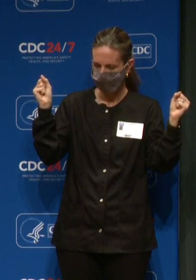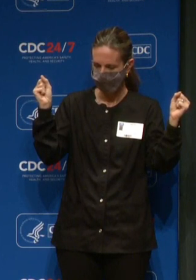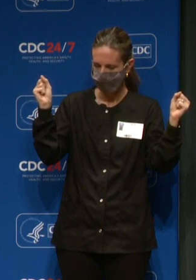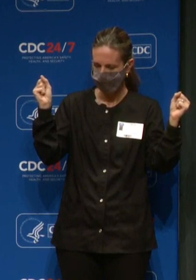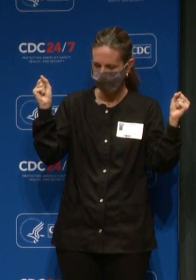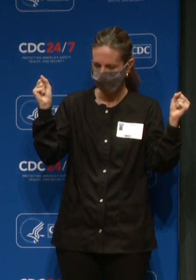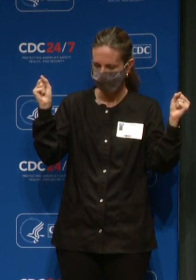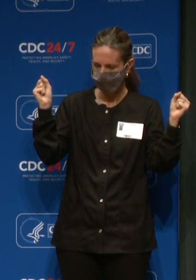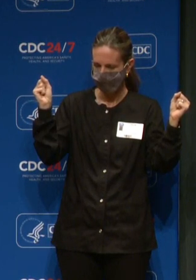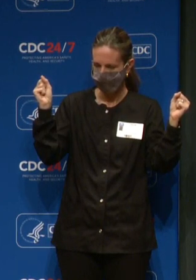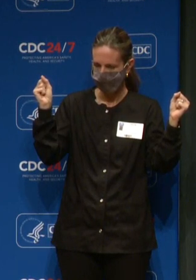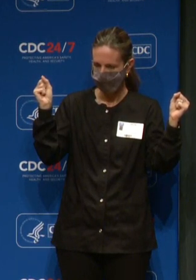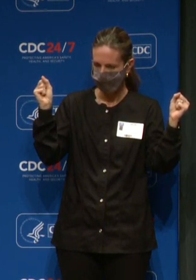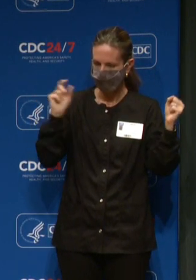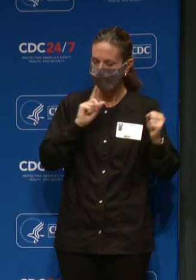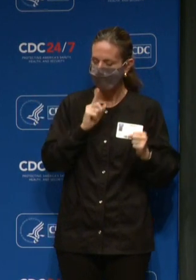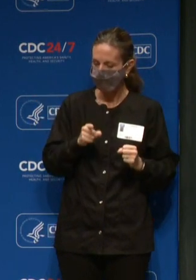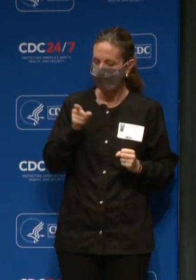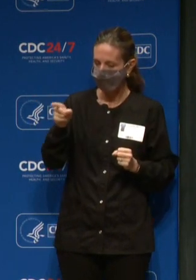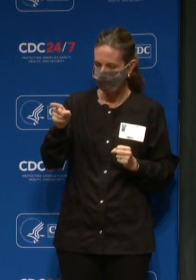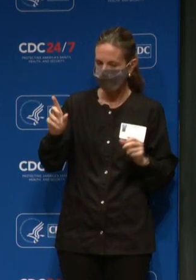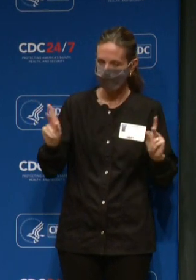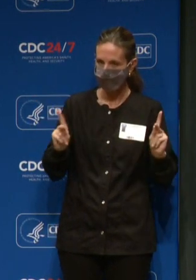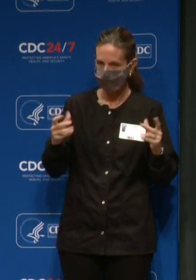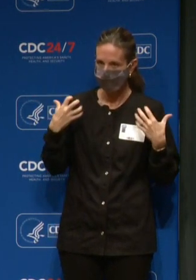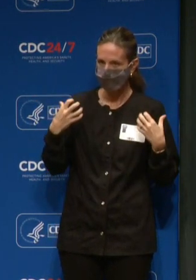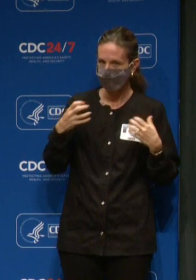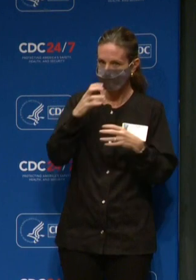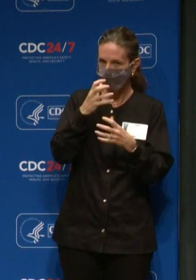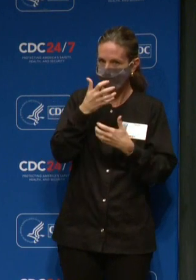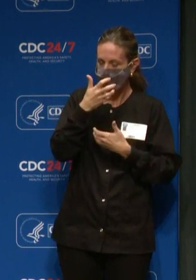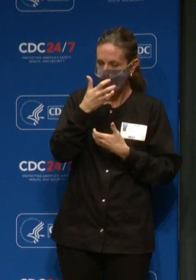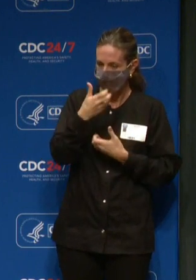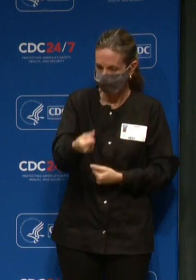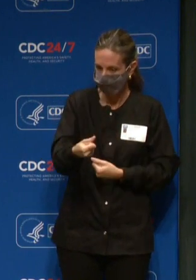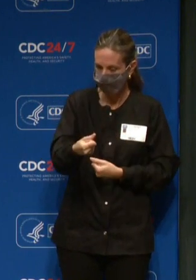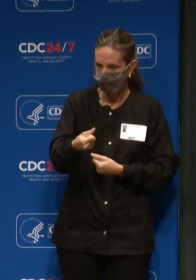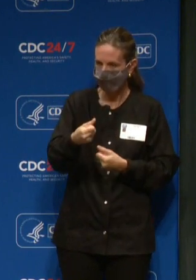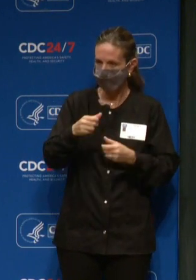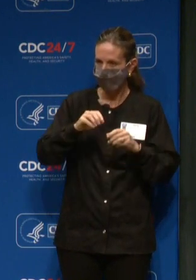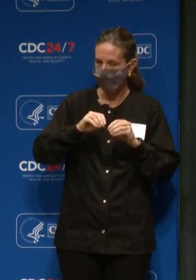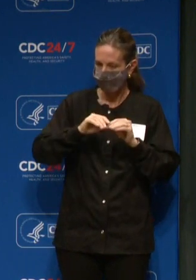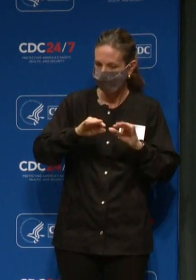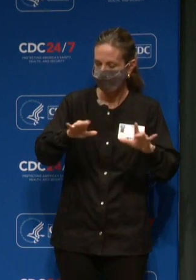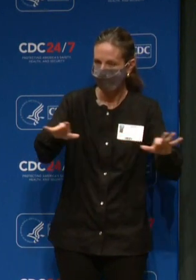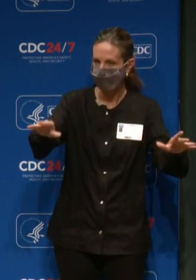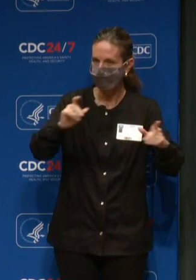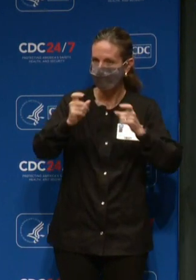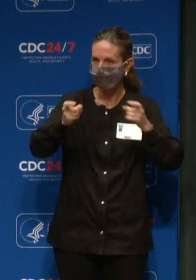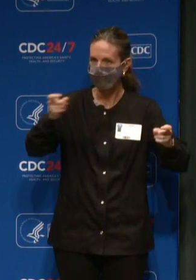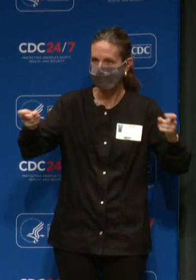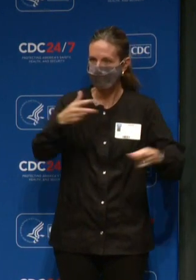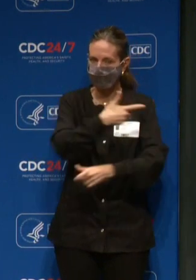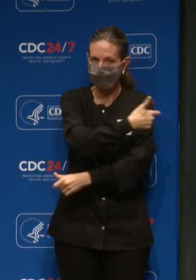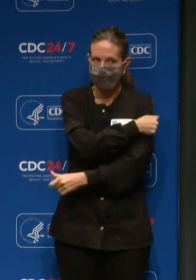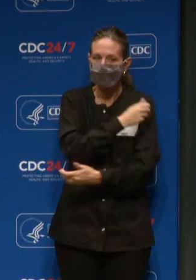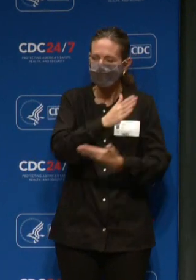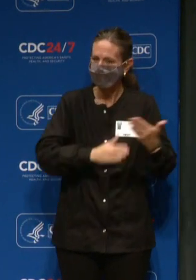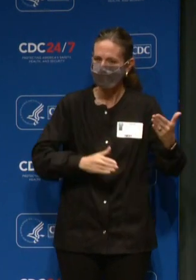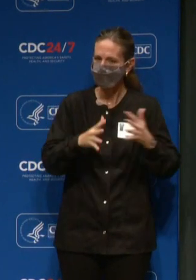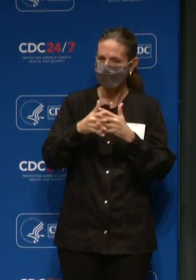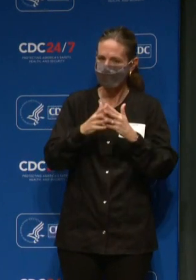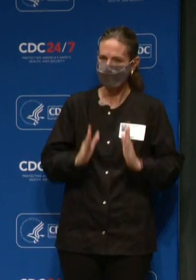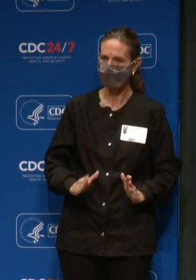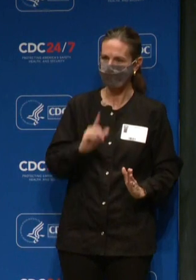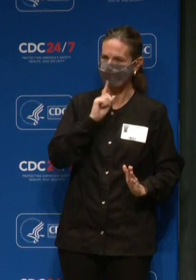tries to distribute and convince Americans to take a vaccine that many surveys are now showing some Americans are skeptical about